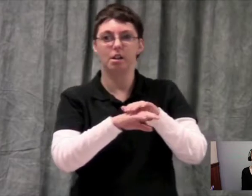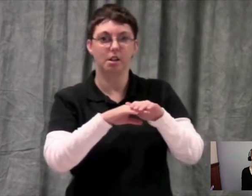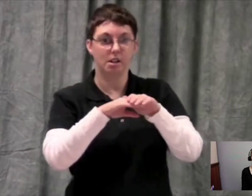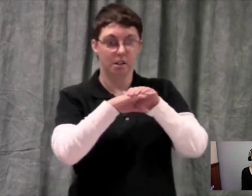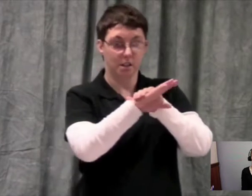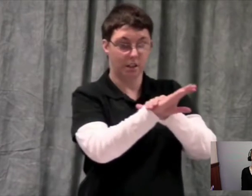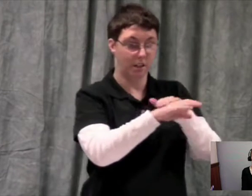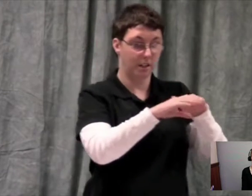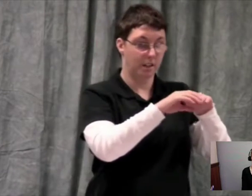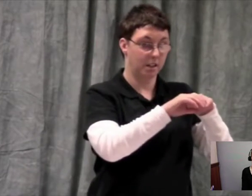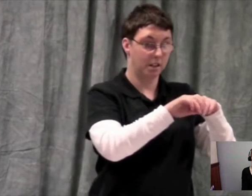lead them to the chair,